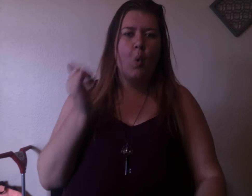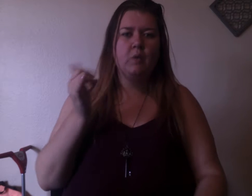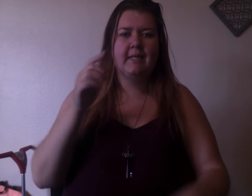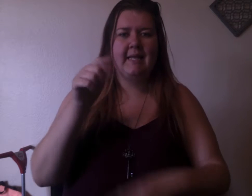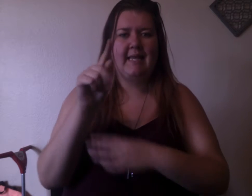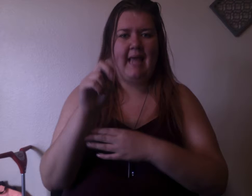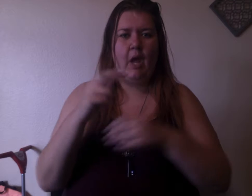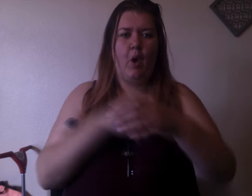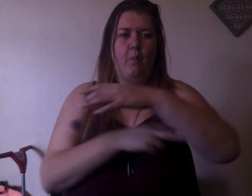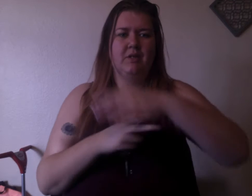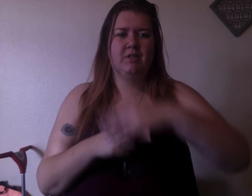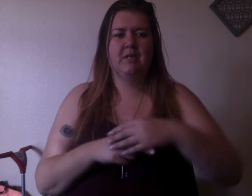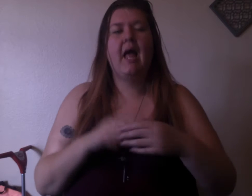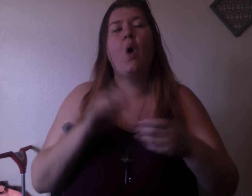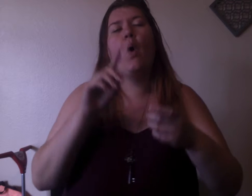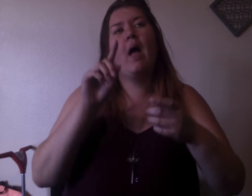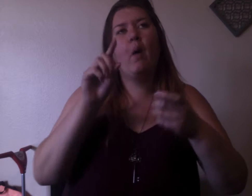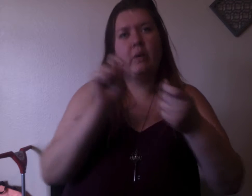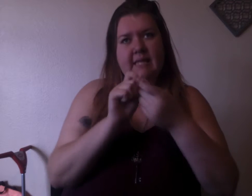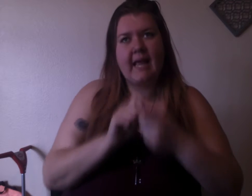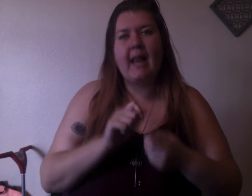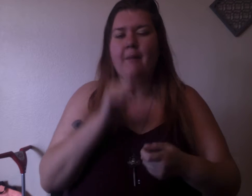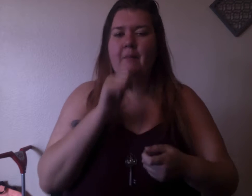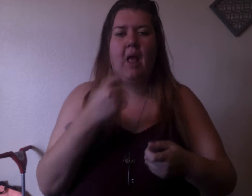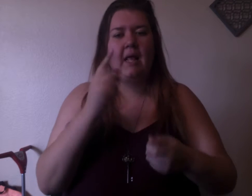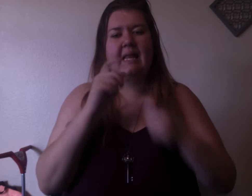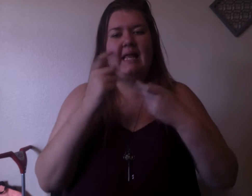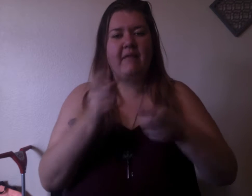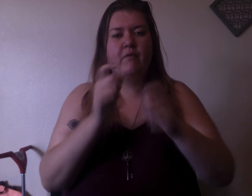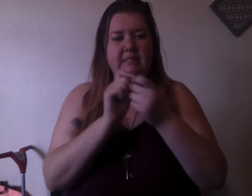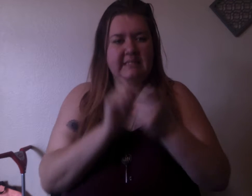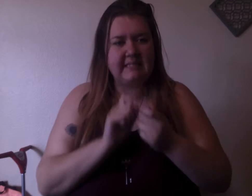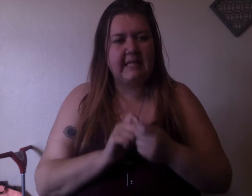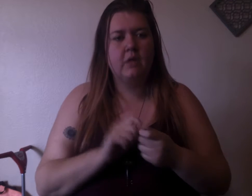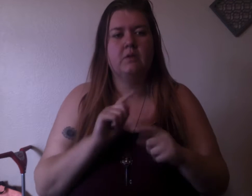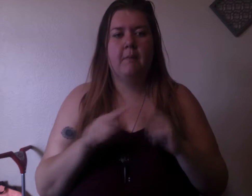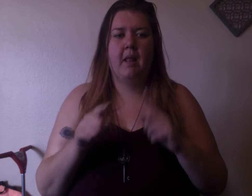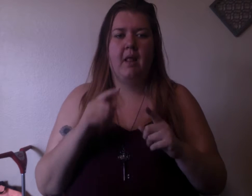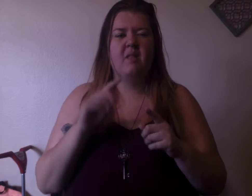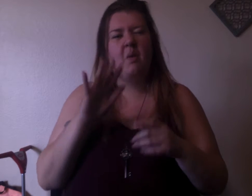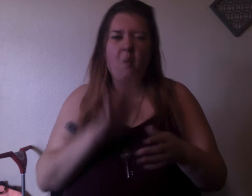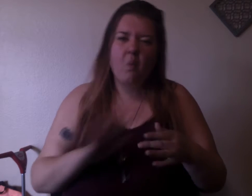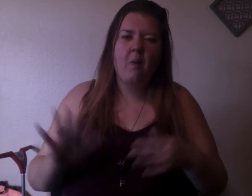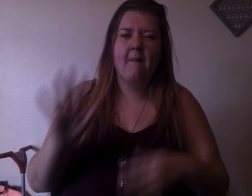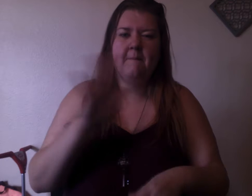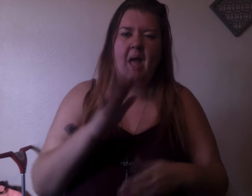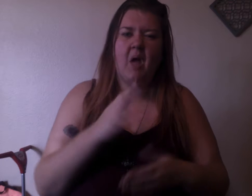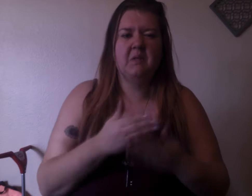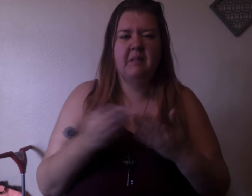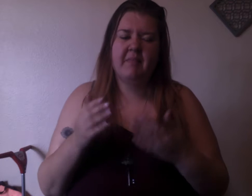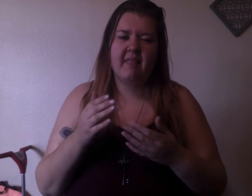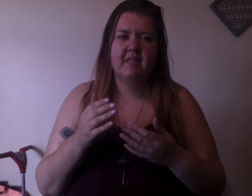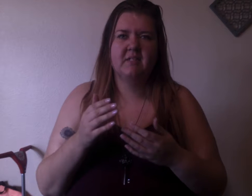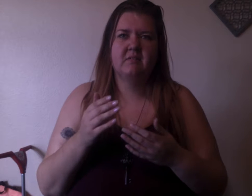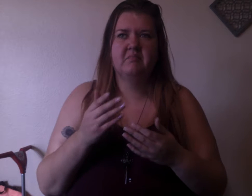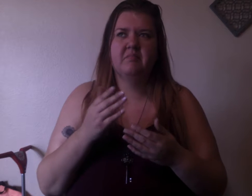not giving you the exact numbers. It's not always going to be exactly 10. But we're now getting to about something that's a little on the order of a mile long.